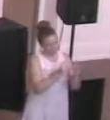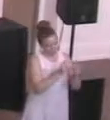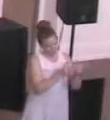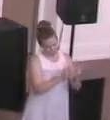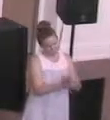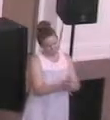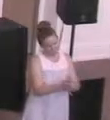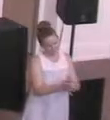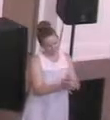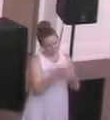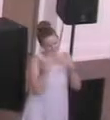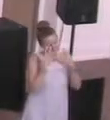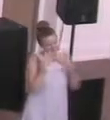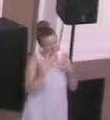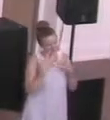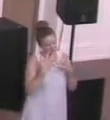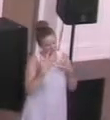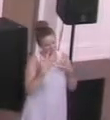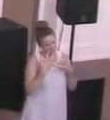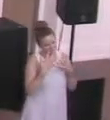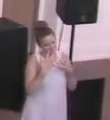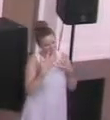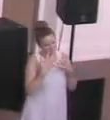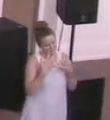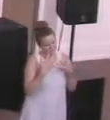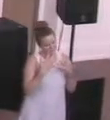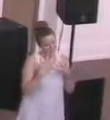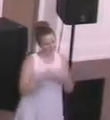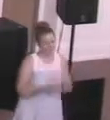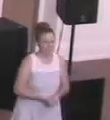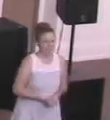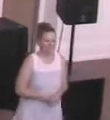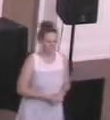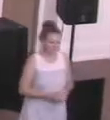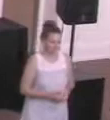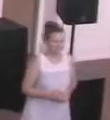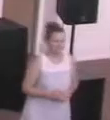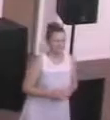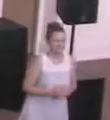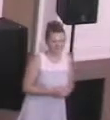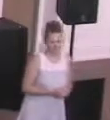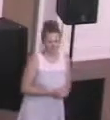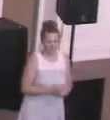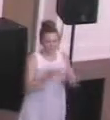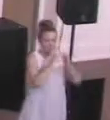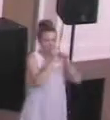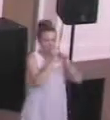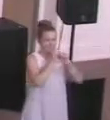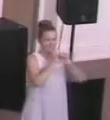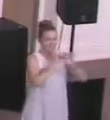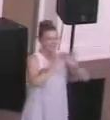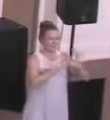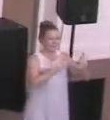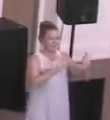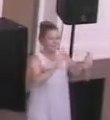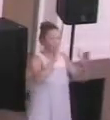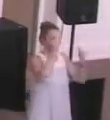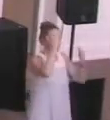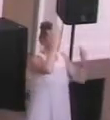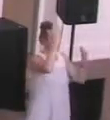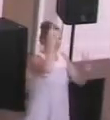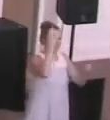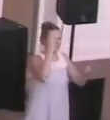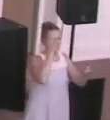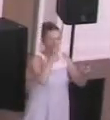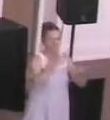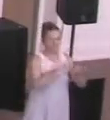him in the fire and out of the fire, all right? Blessed be your name in